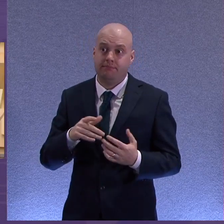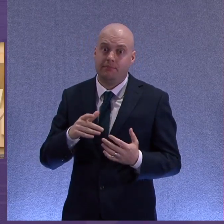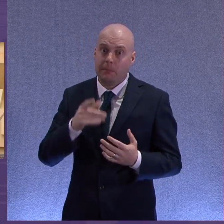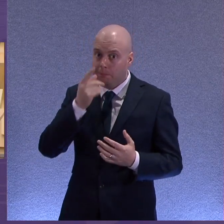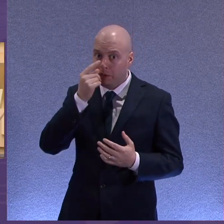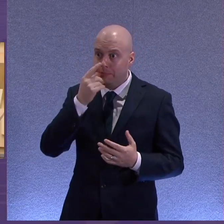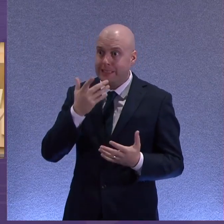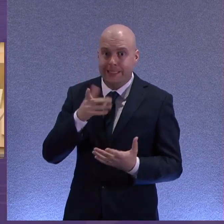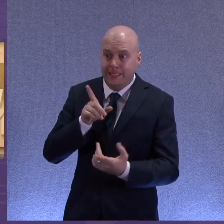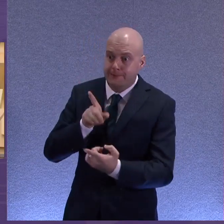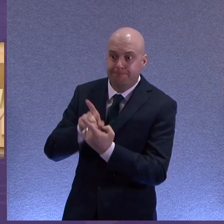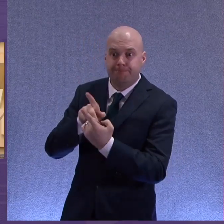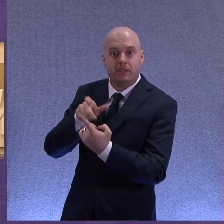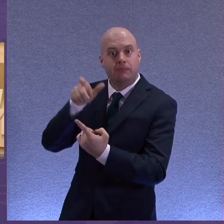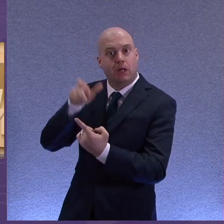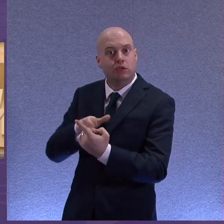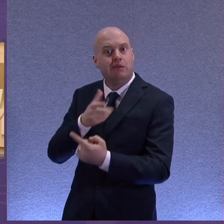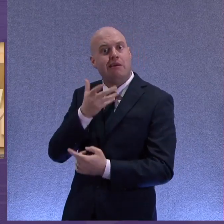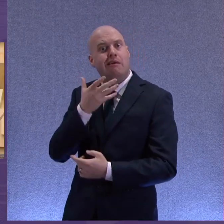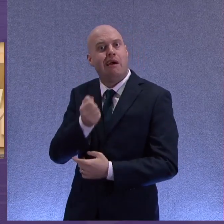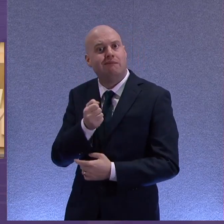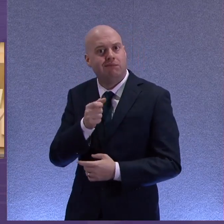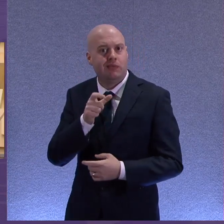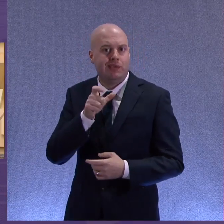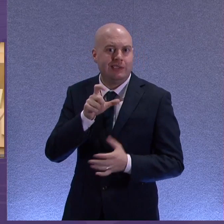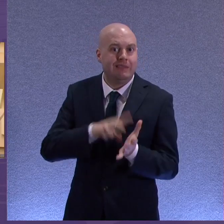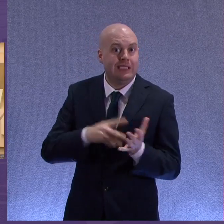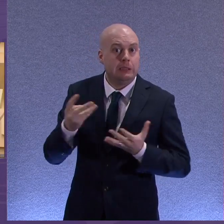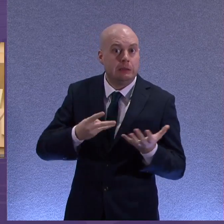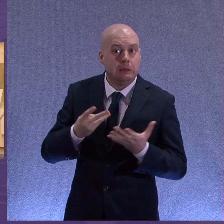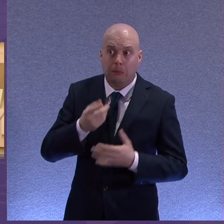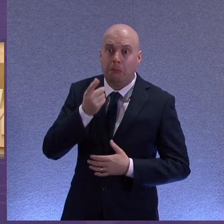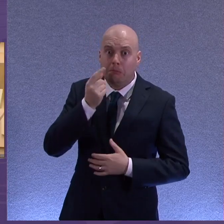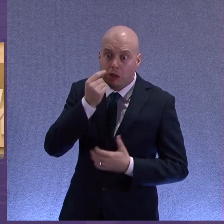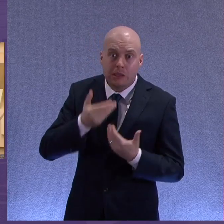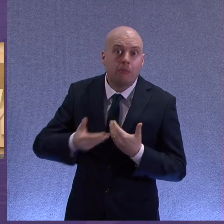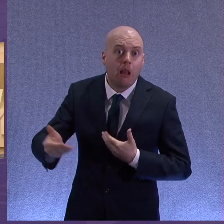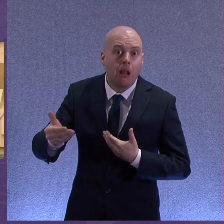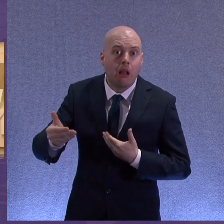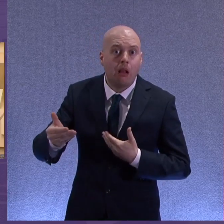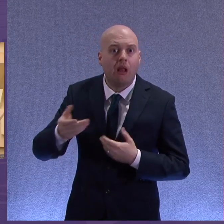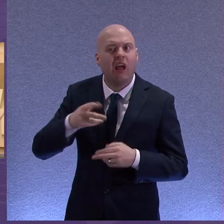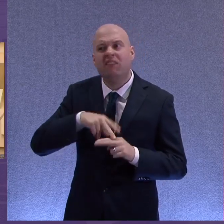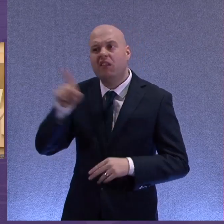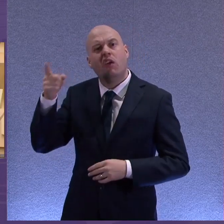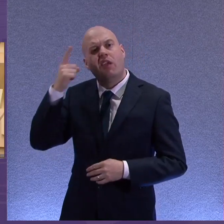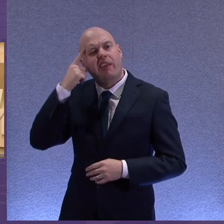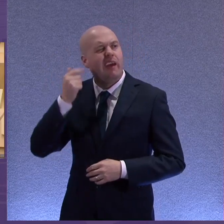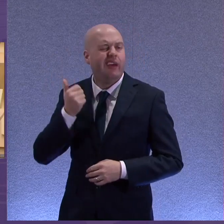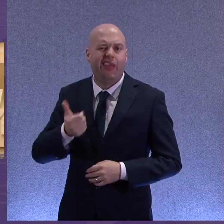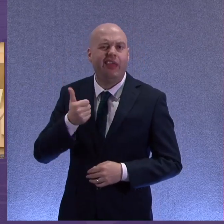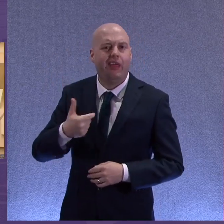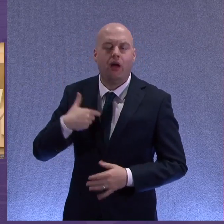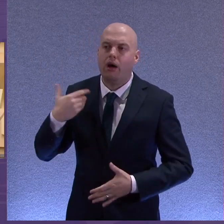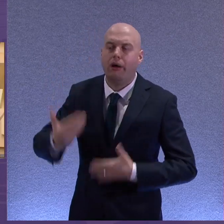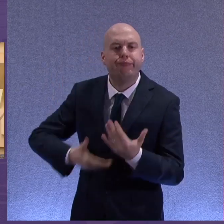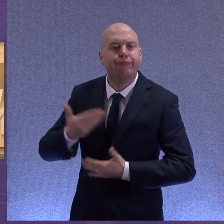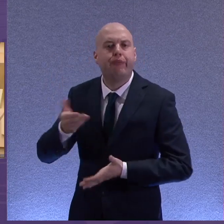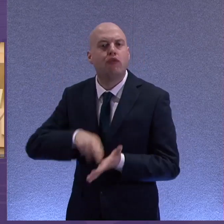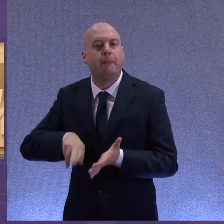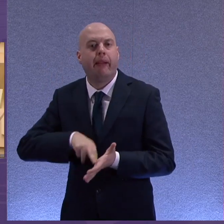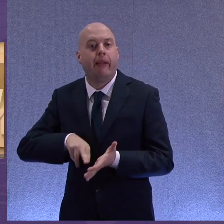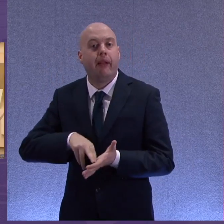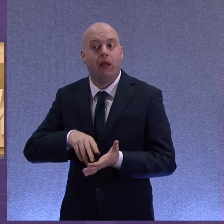will change, but I think my message would be, if we want to continue to reduce and minimise the number of people we know who have this